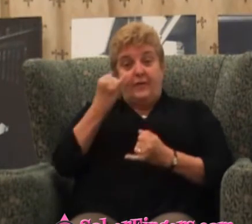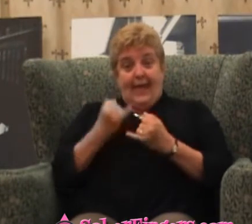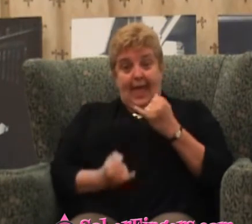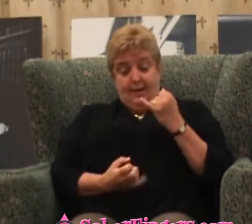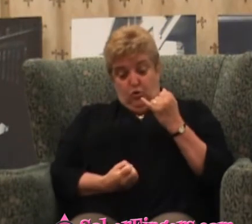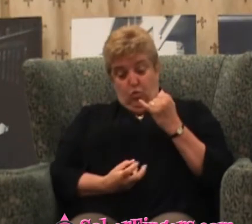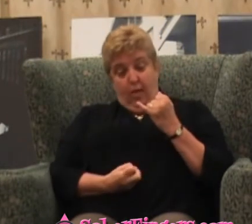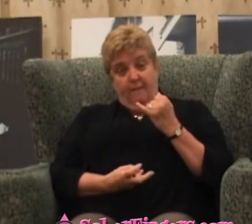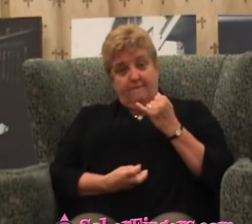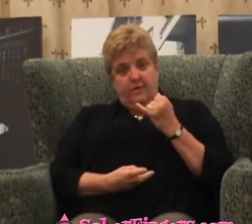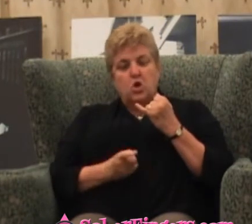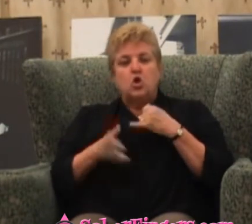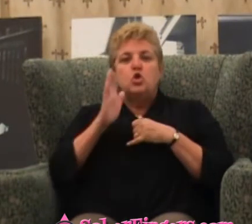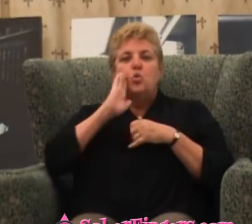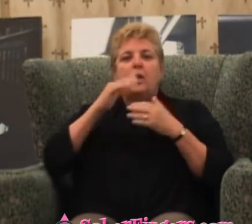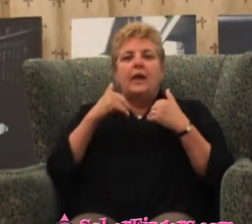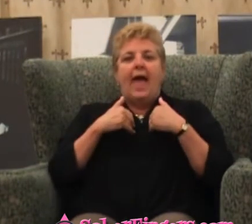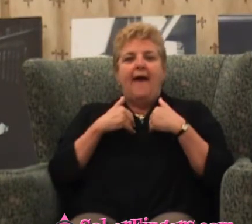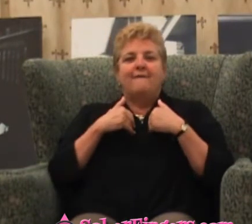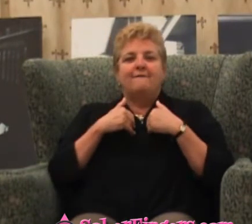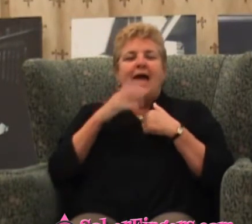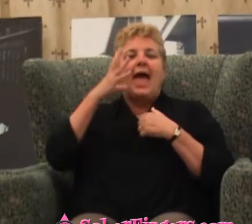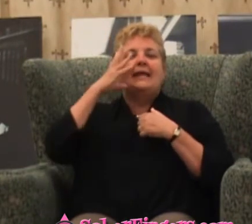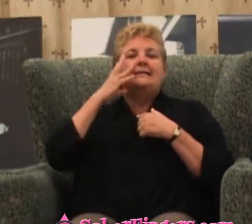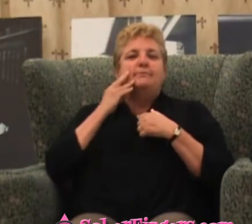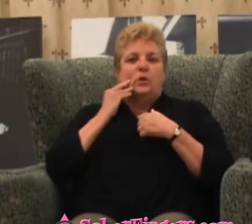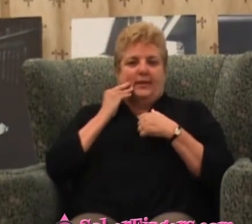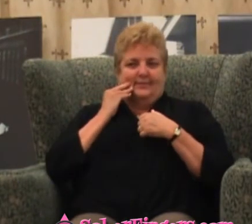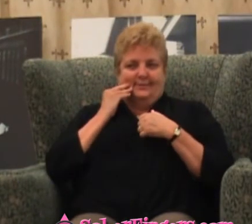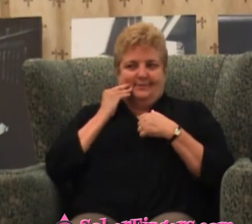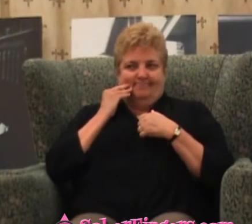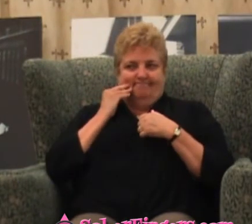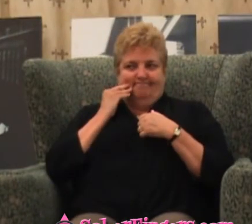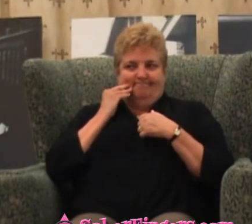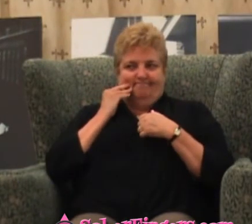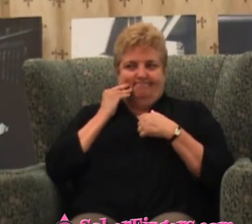will have an experience. And I got hope.